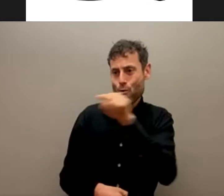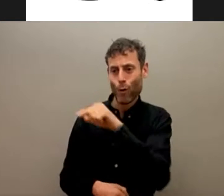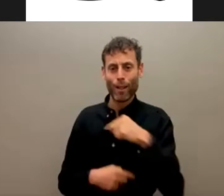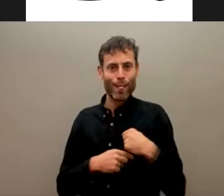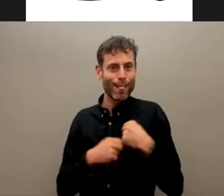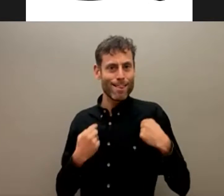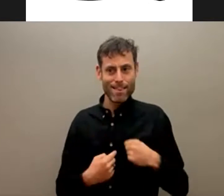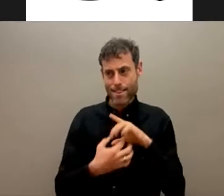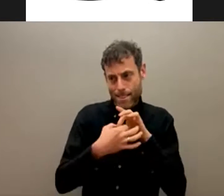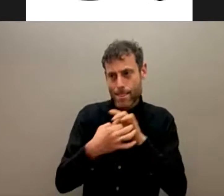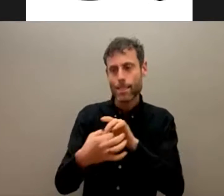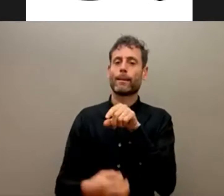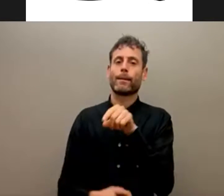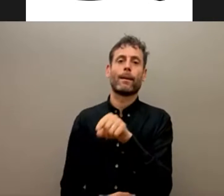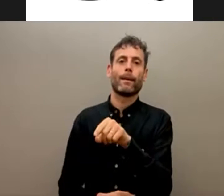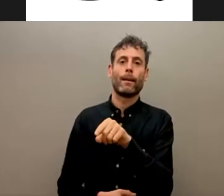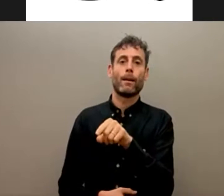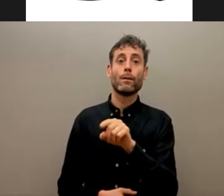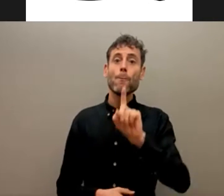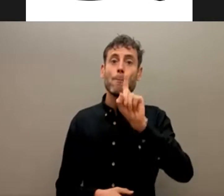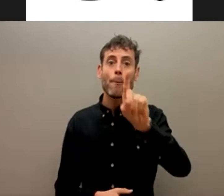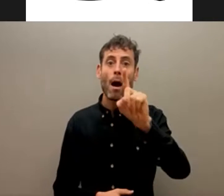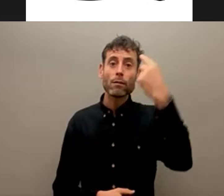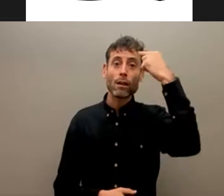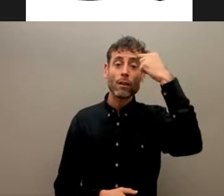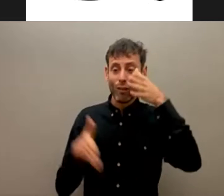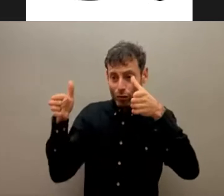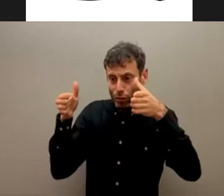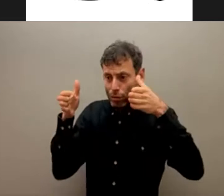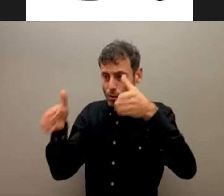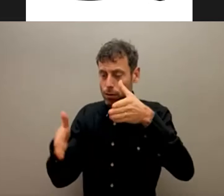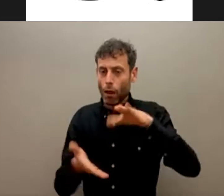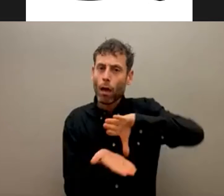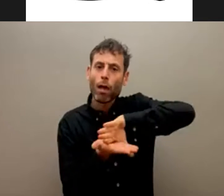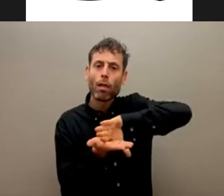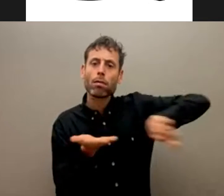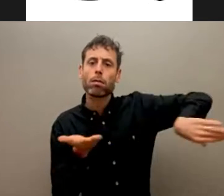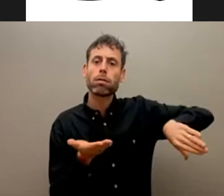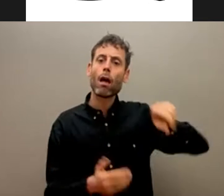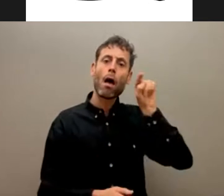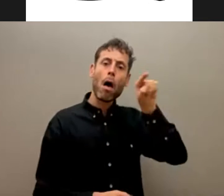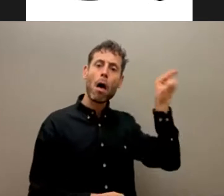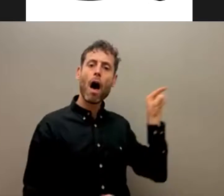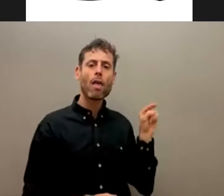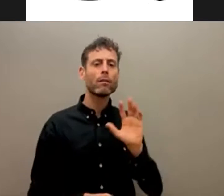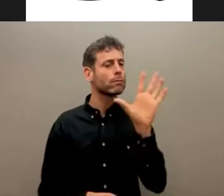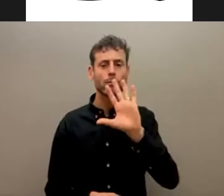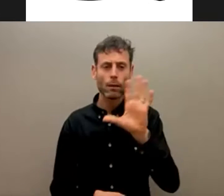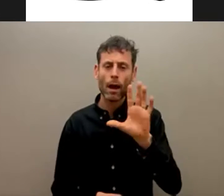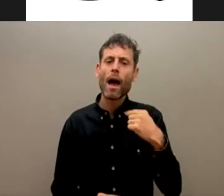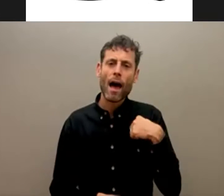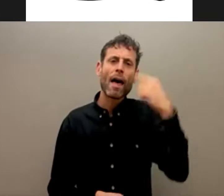to focus on only that. There are other different ways that we can focus on to improve